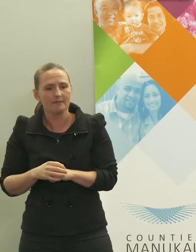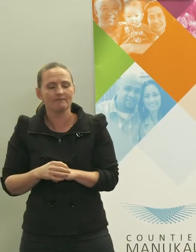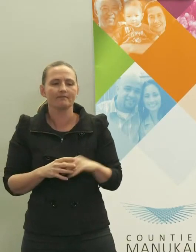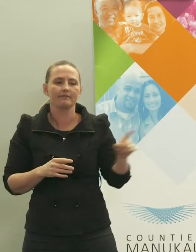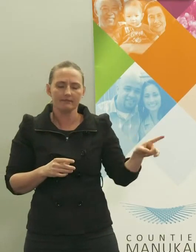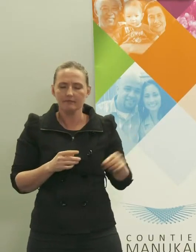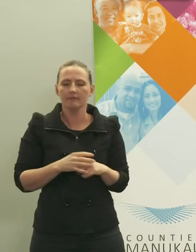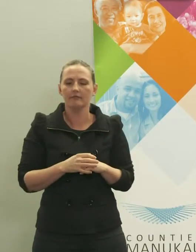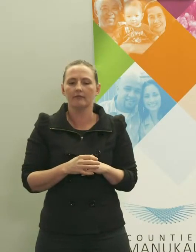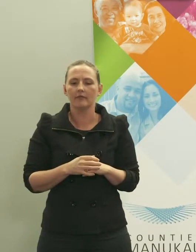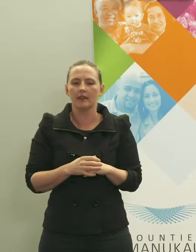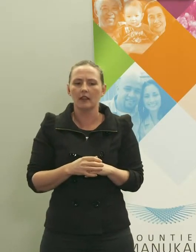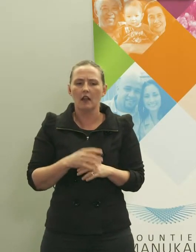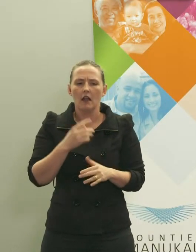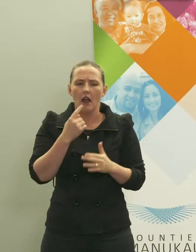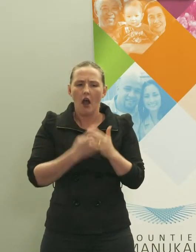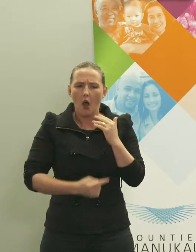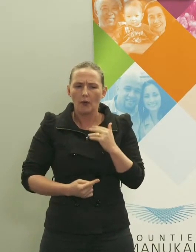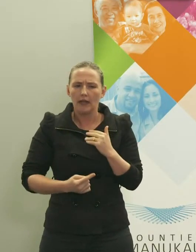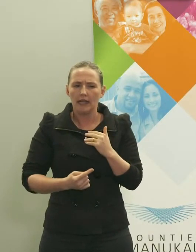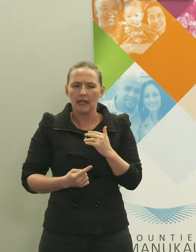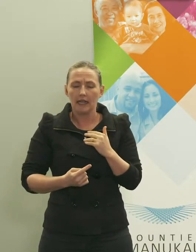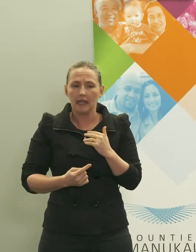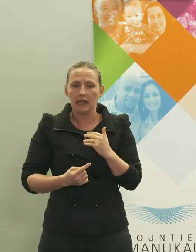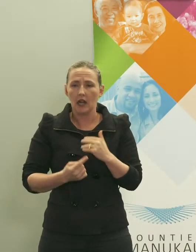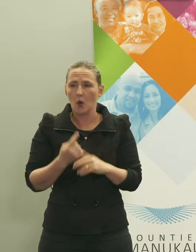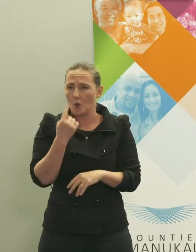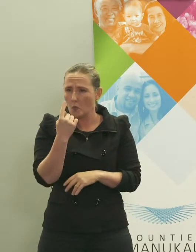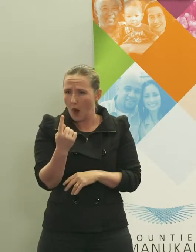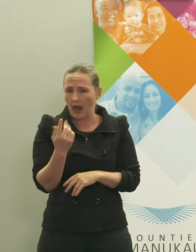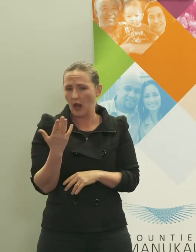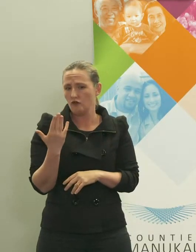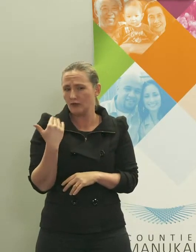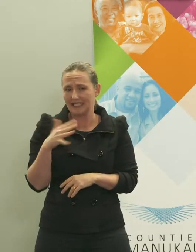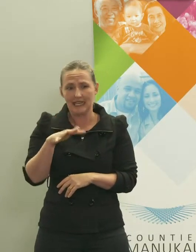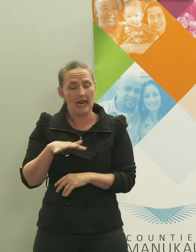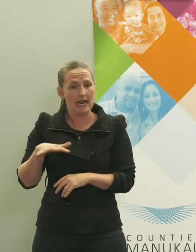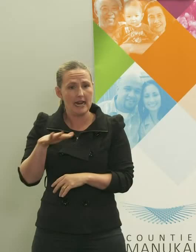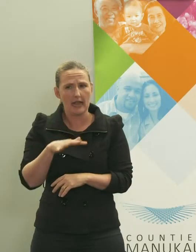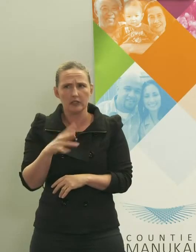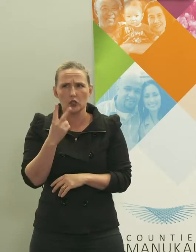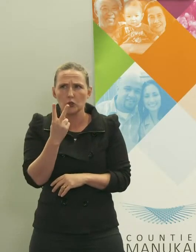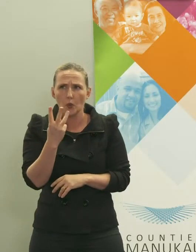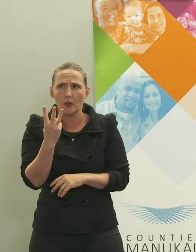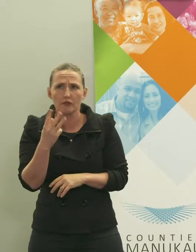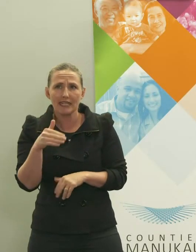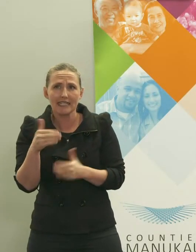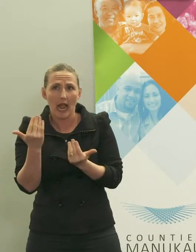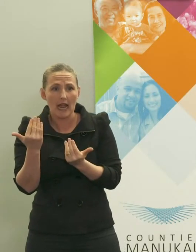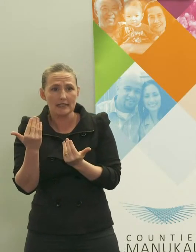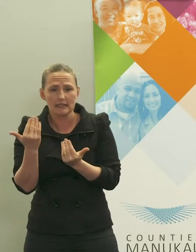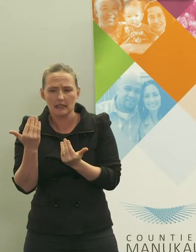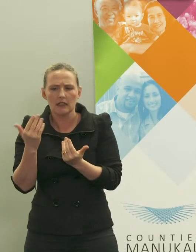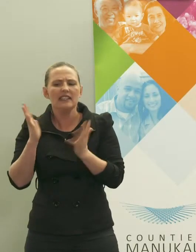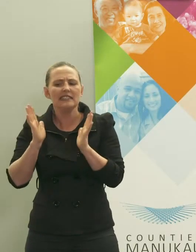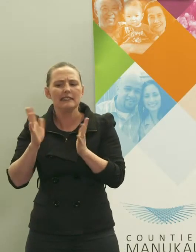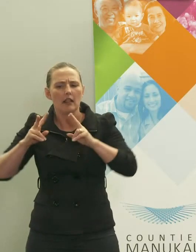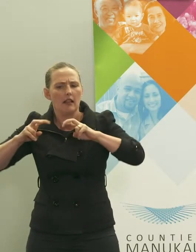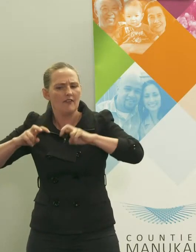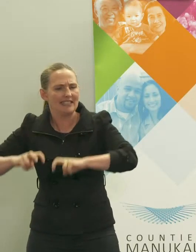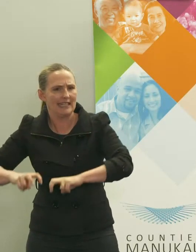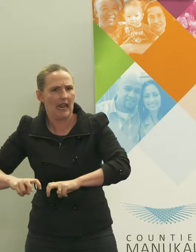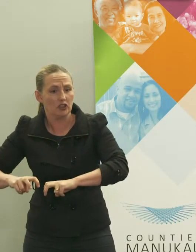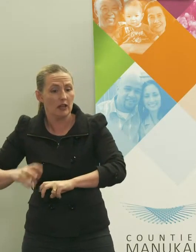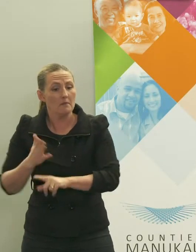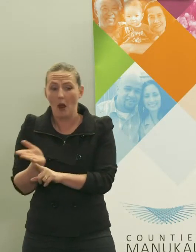cluster. And there's, I think, one recent case, i.e. a case that's been in the last 2 or 3 days where that's still under investigation. That tends to be